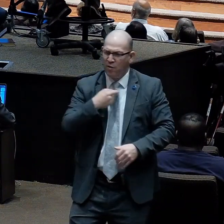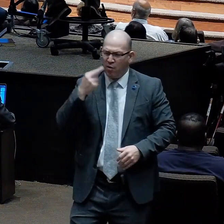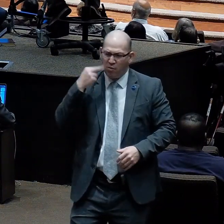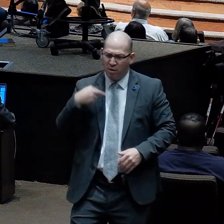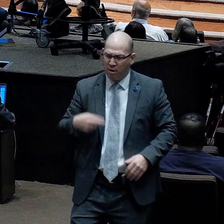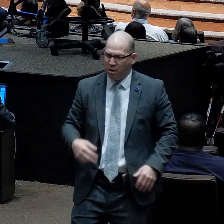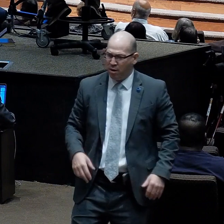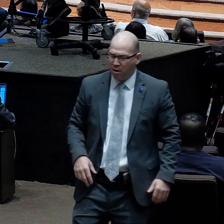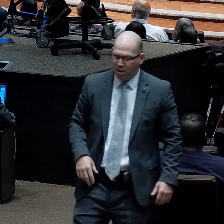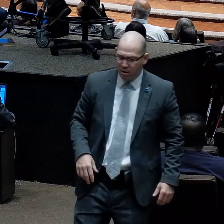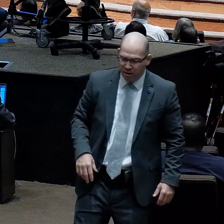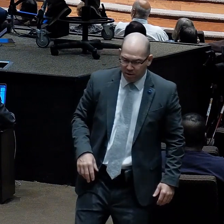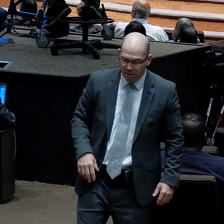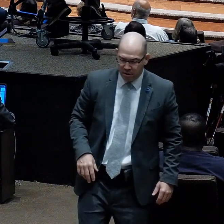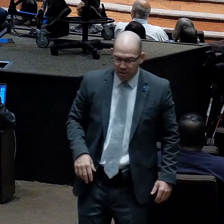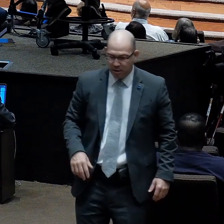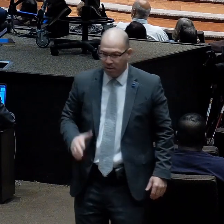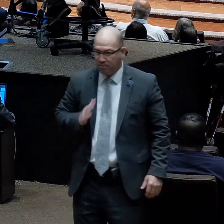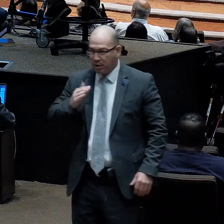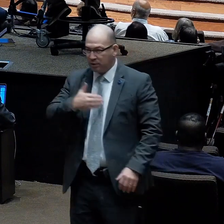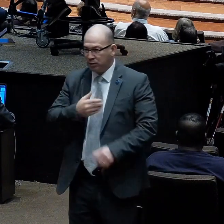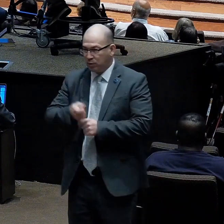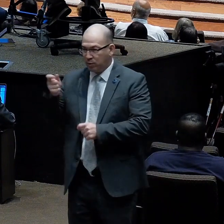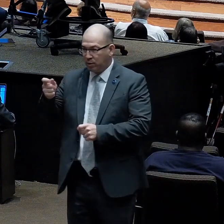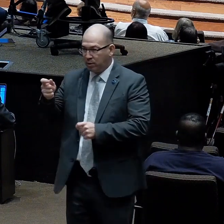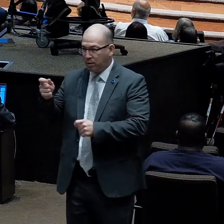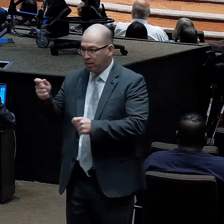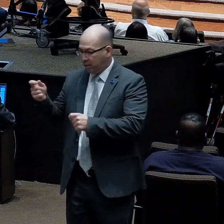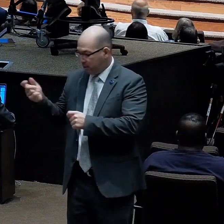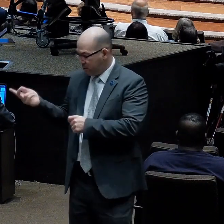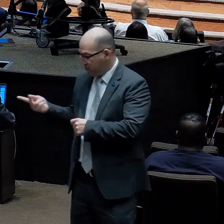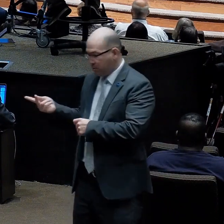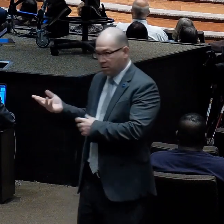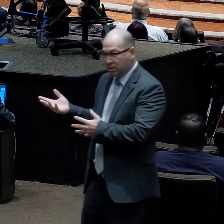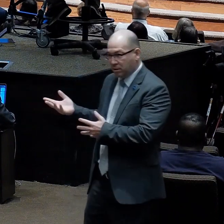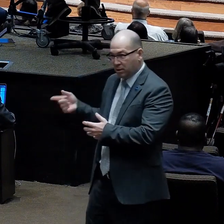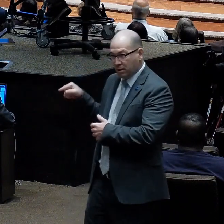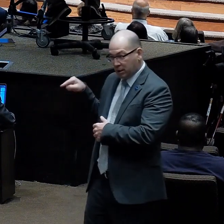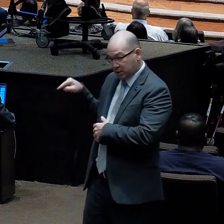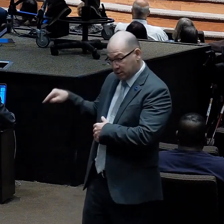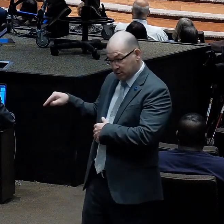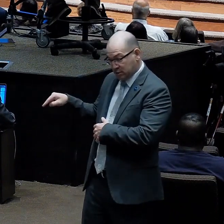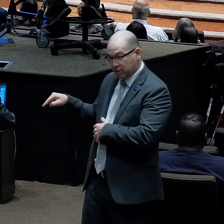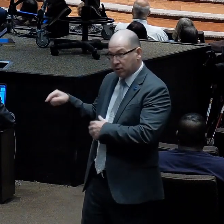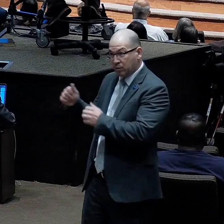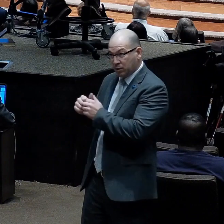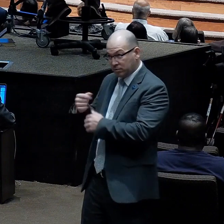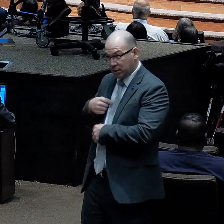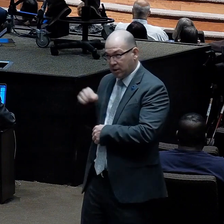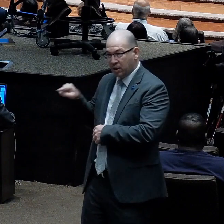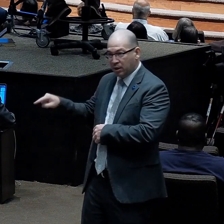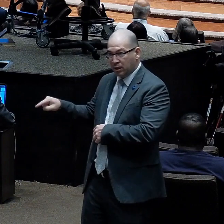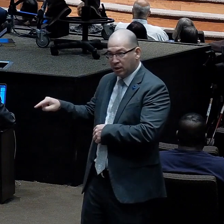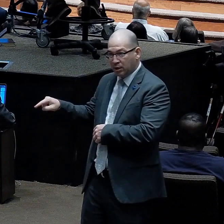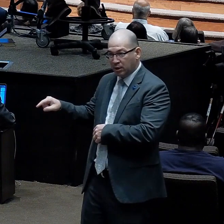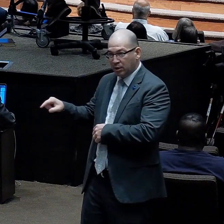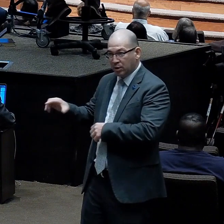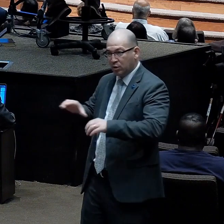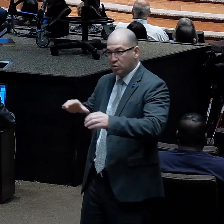And my soul winning partner, who was good at doing justly, and knowing